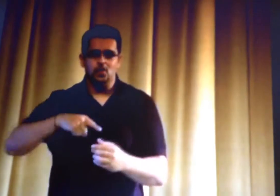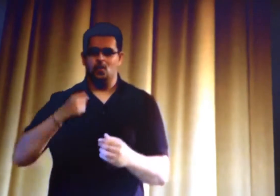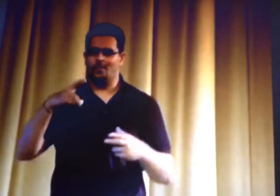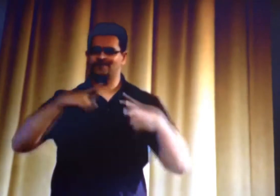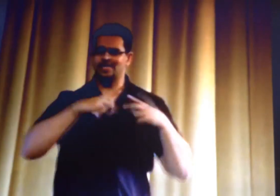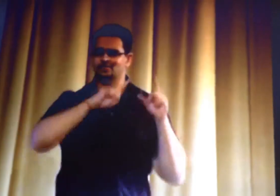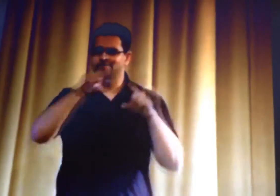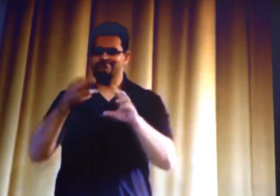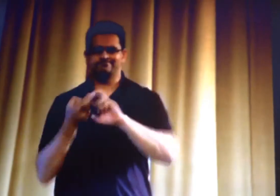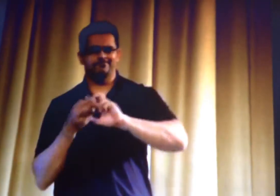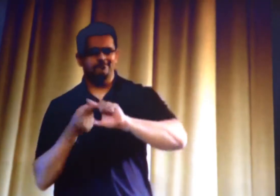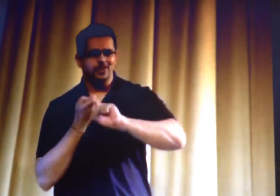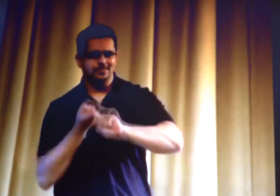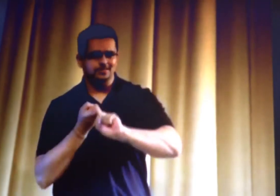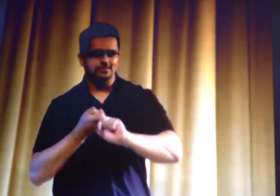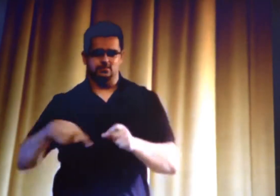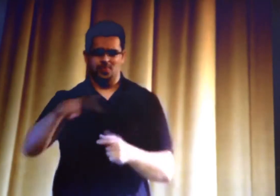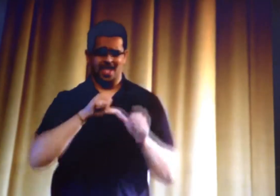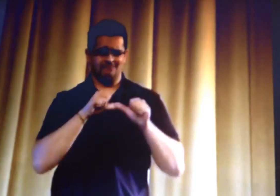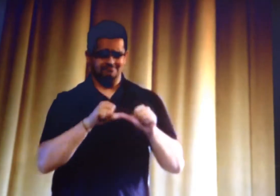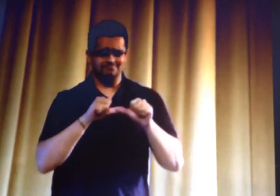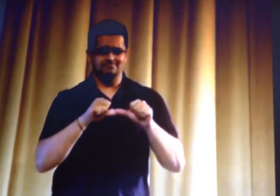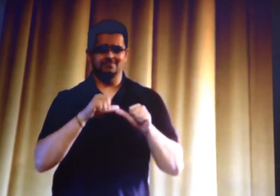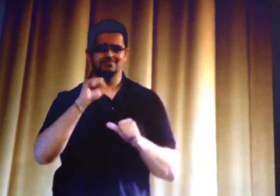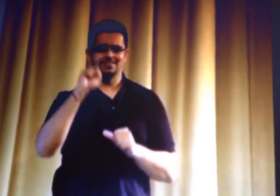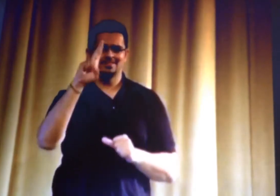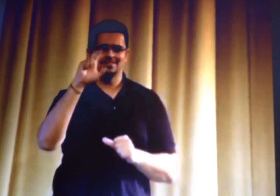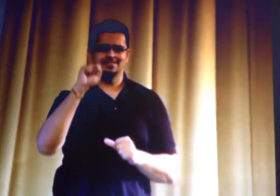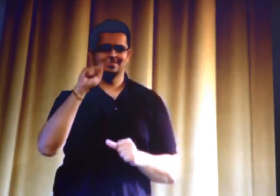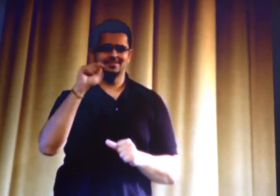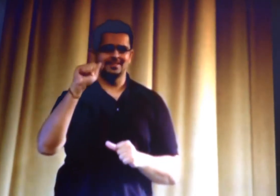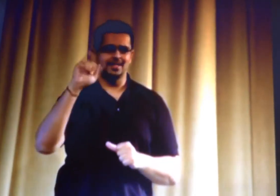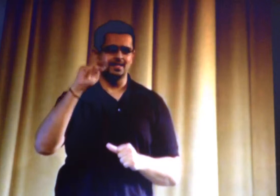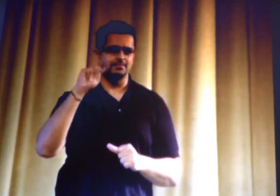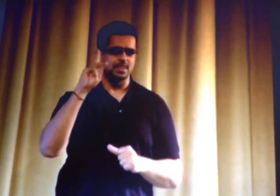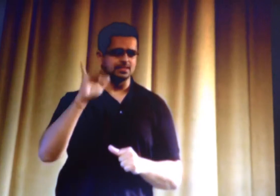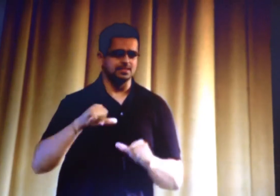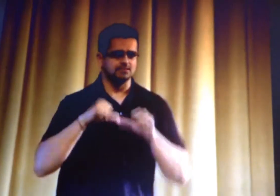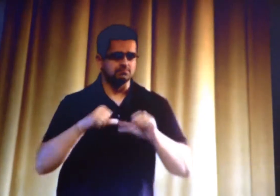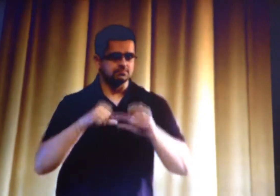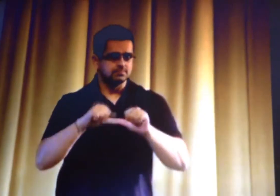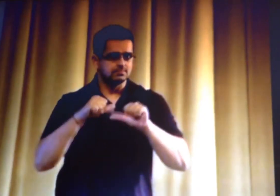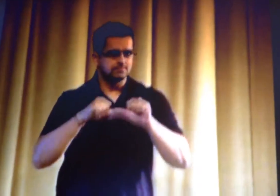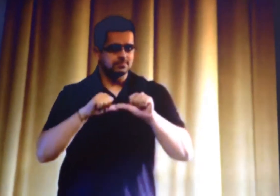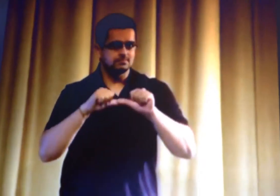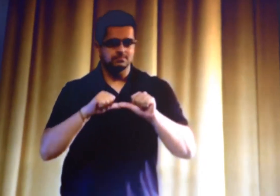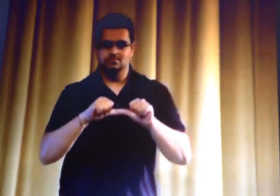social media. Maybe they could even go on vacation with those people. And continue on with those relationships that they've formed.